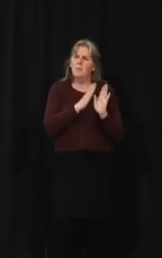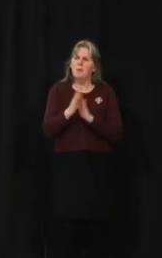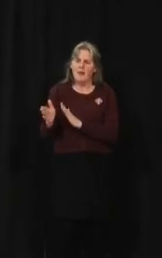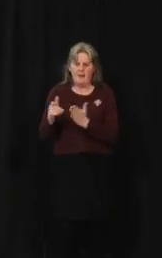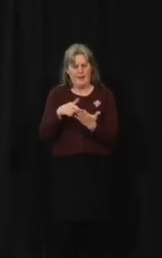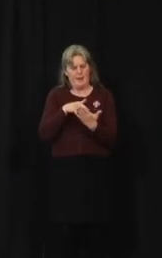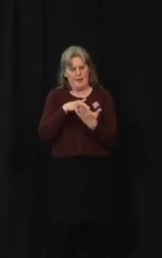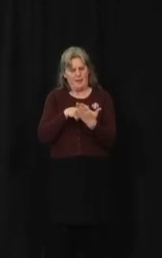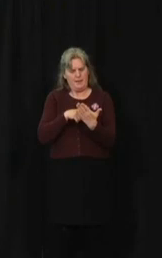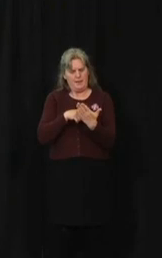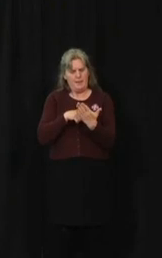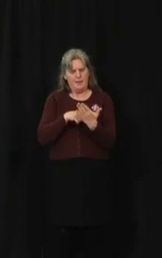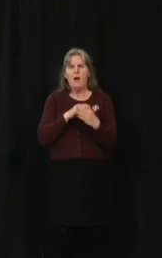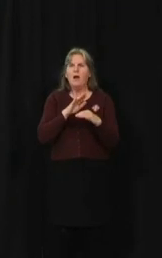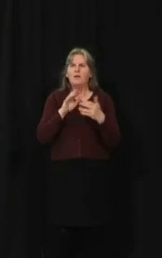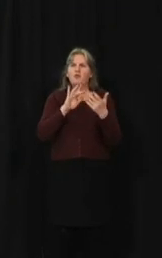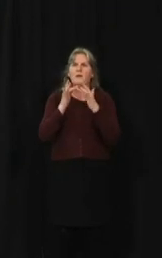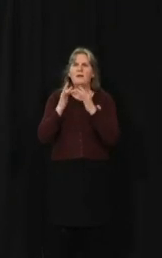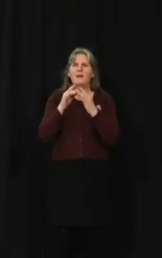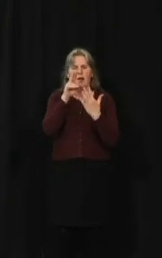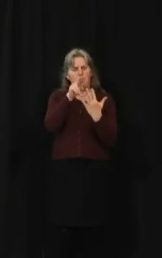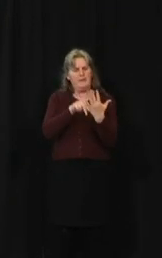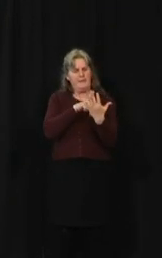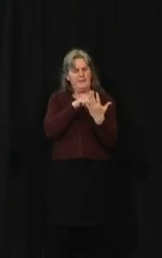here online,